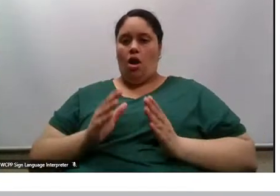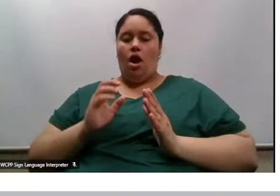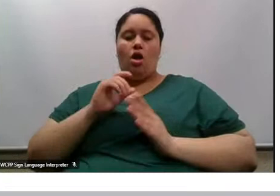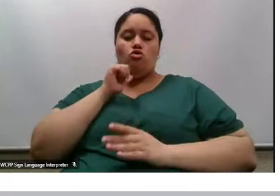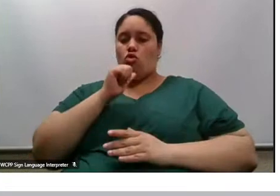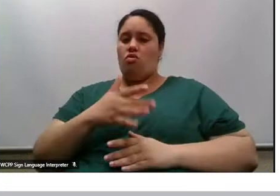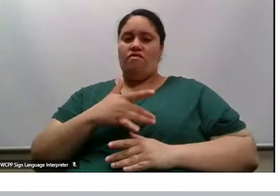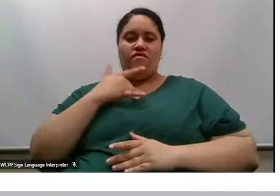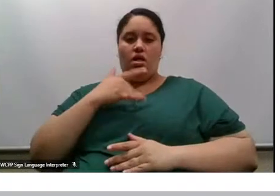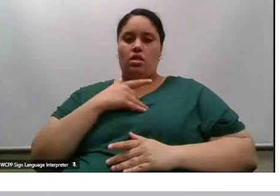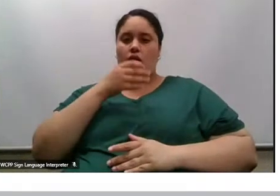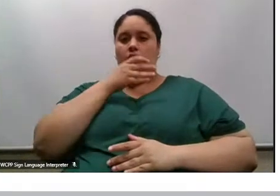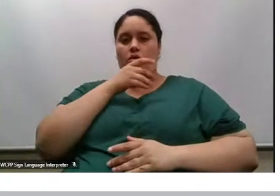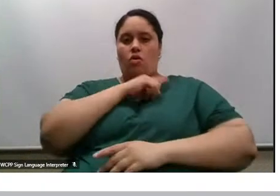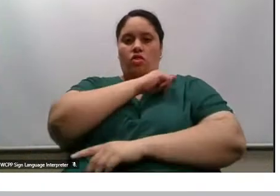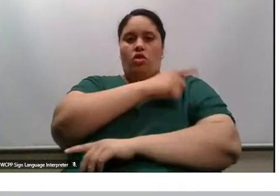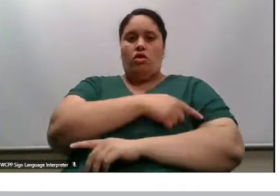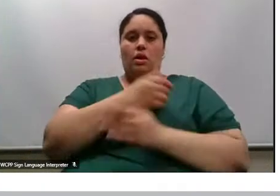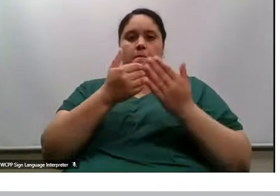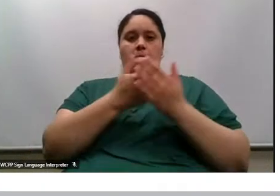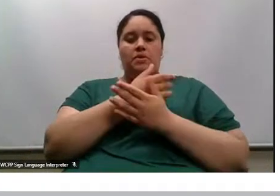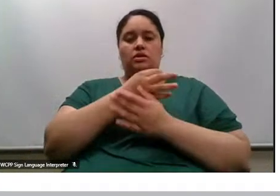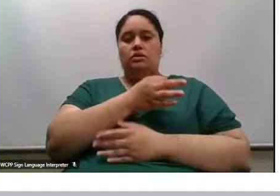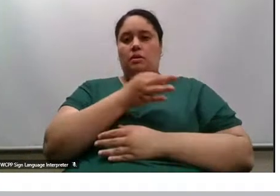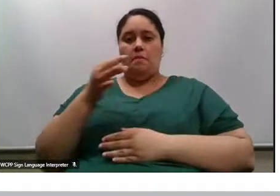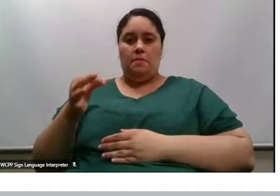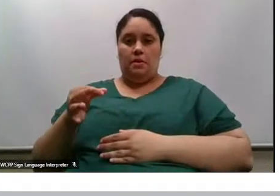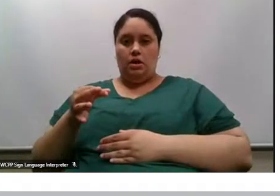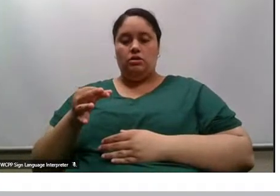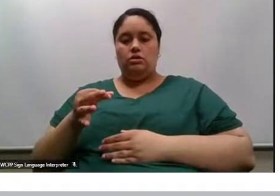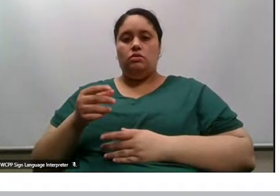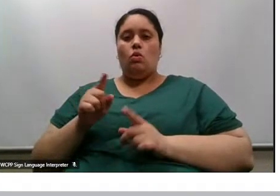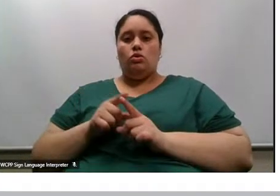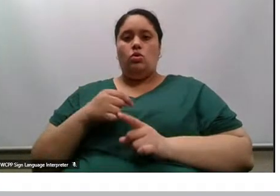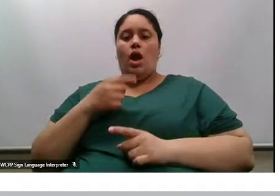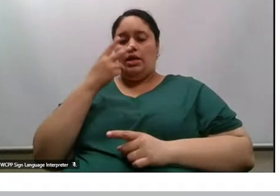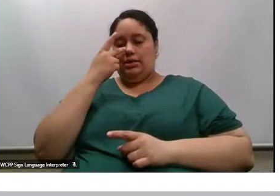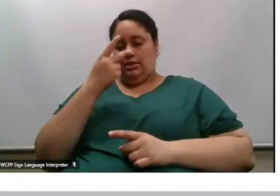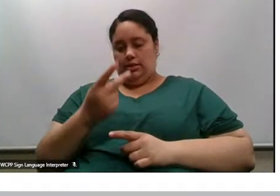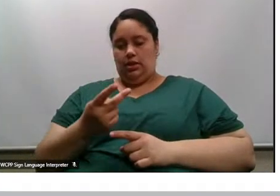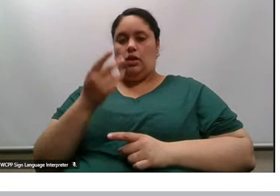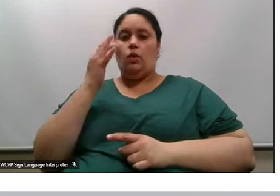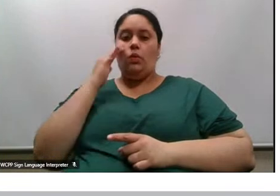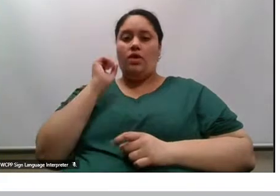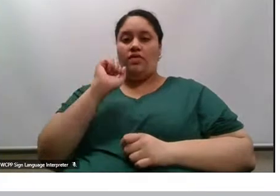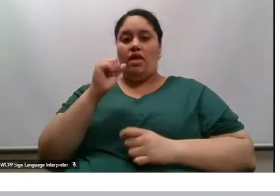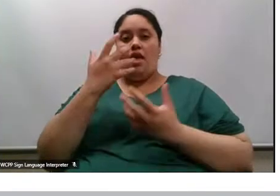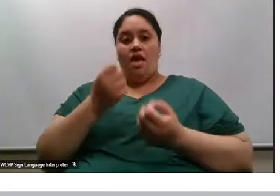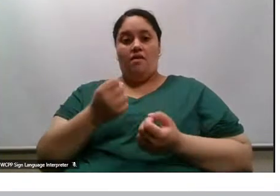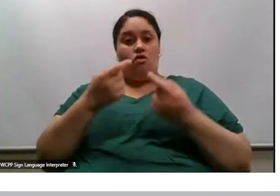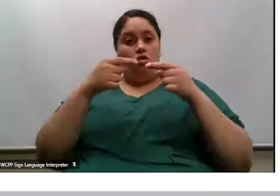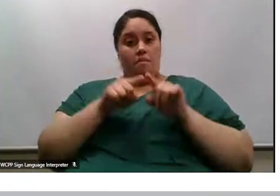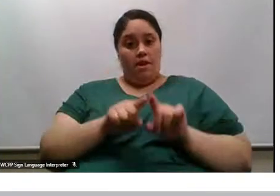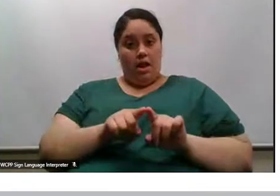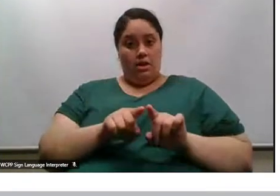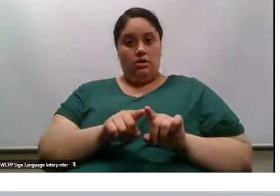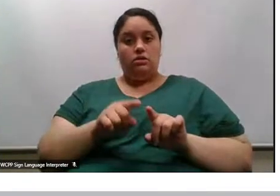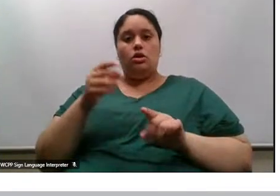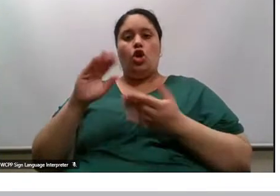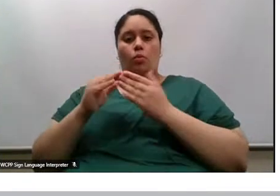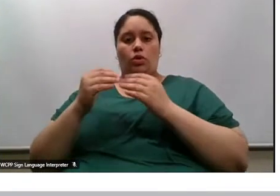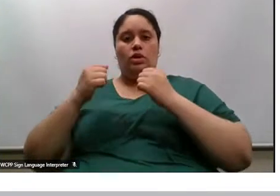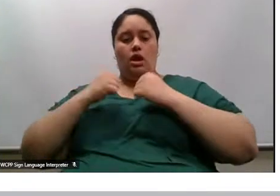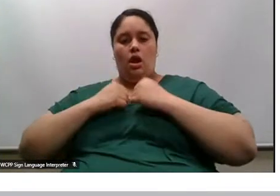Liquor Authority is misplaced. I do see that when there's compliance, our communities are